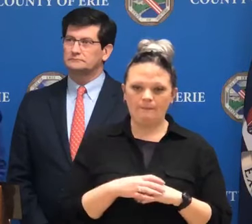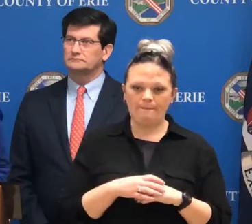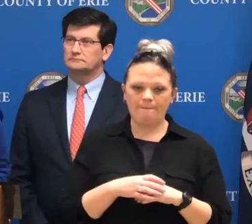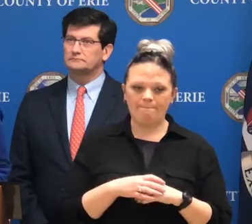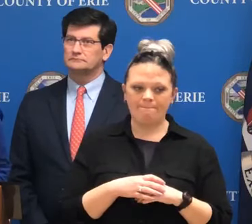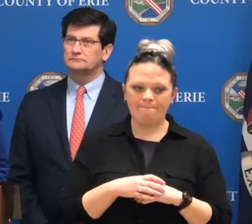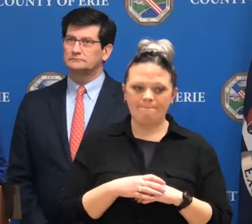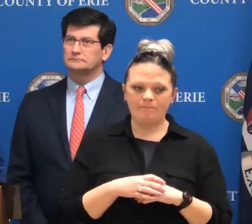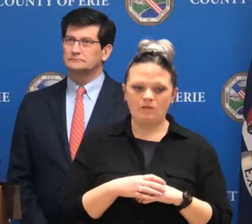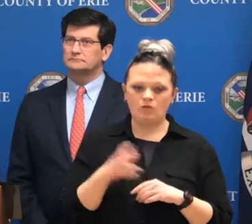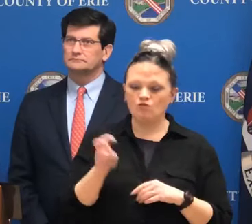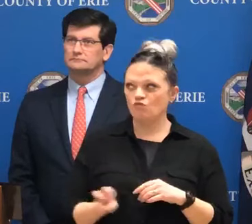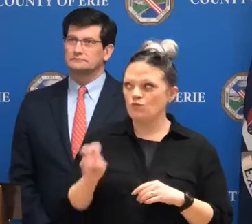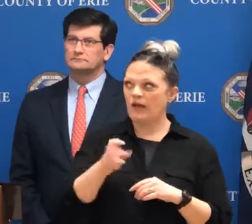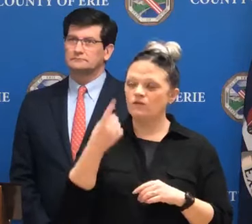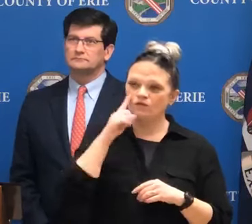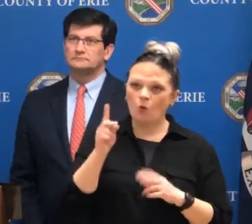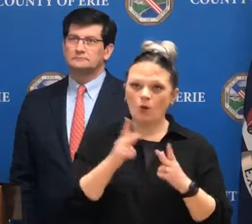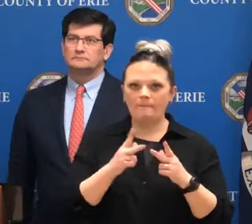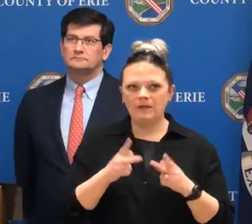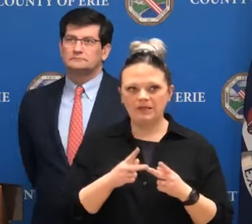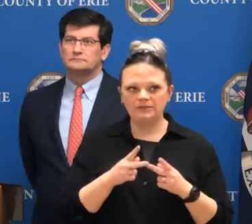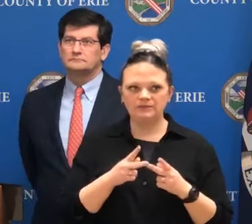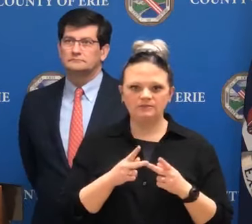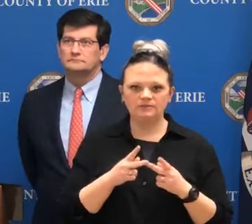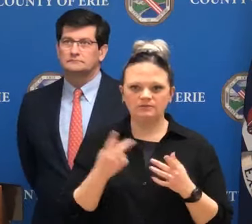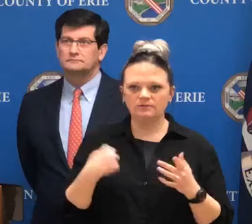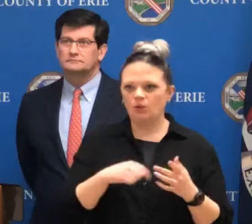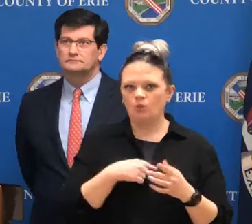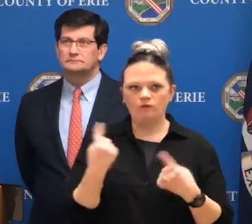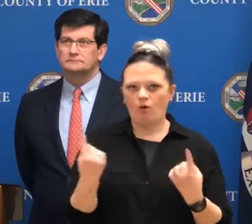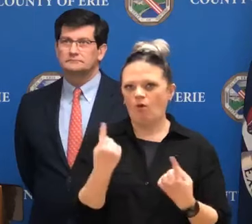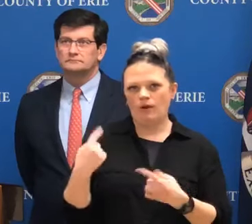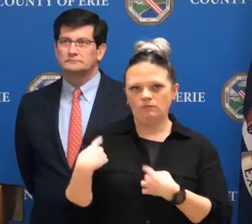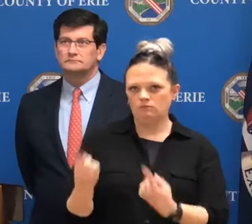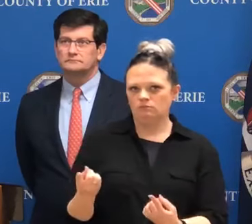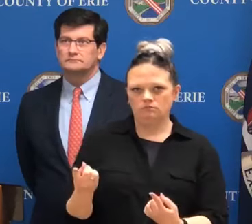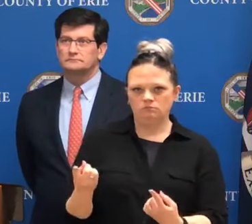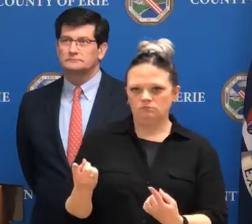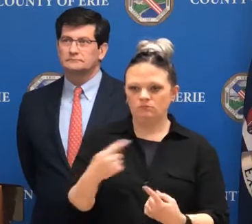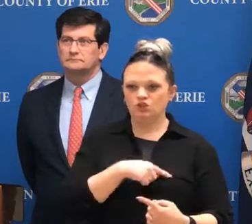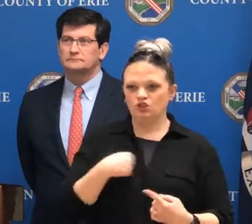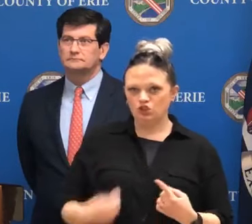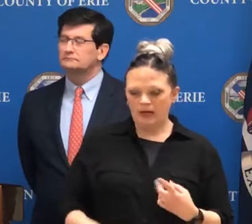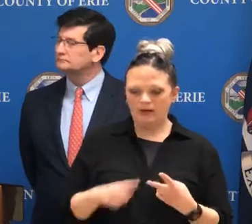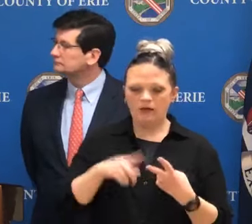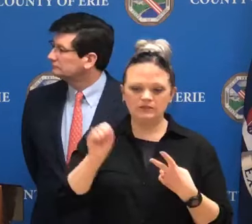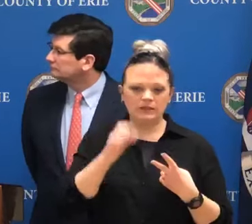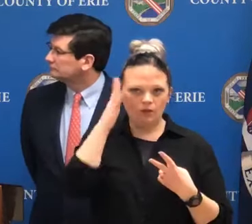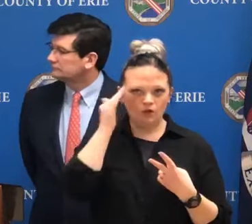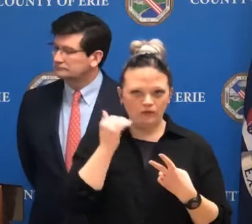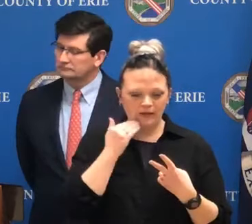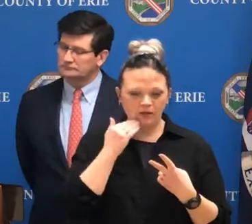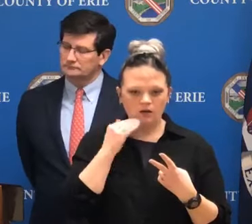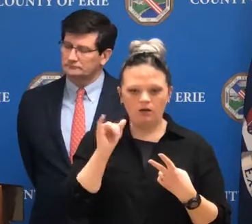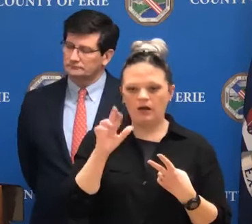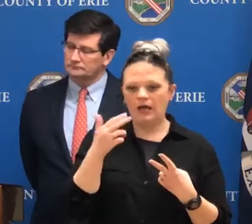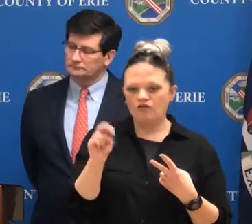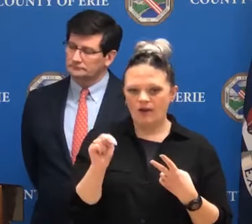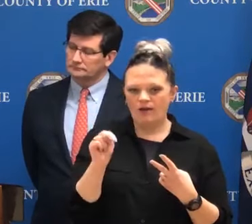So the travel is for the places that we've always had. I'm looking at China, South Korea,